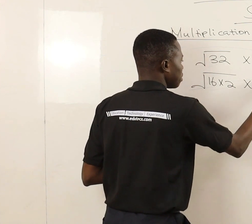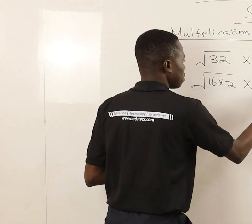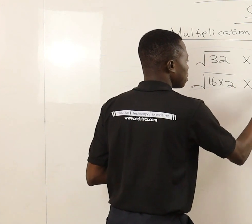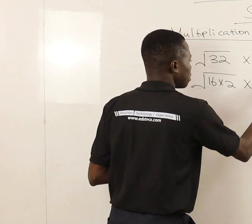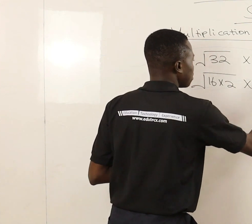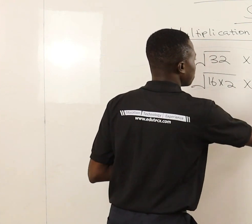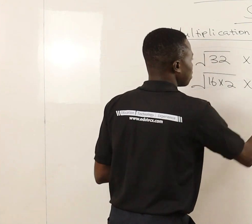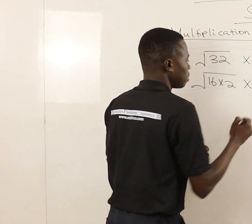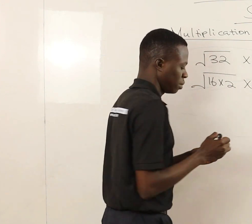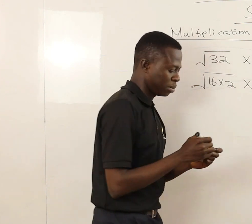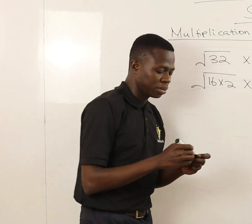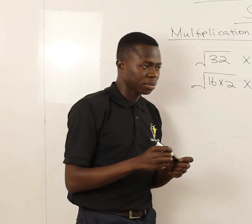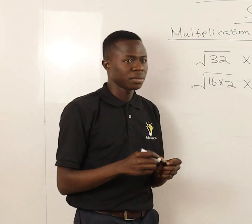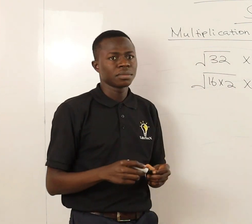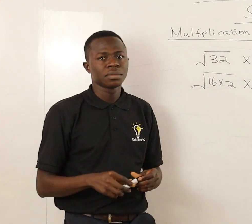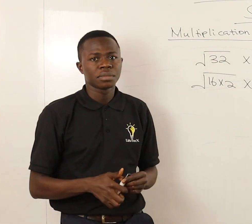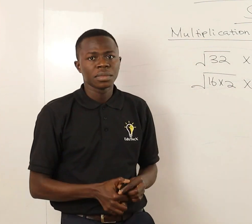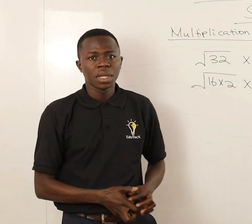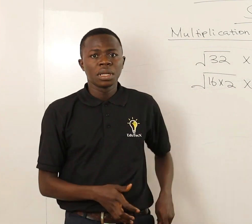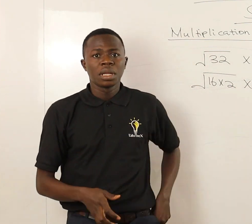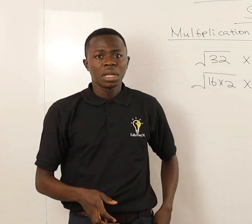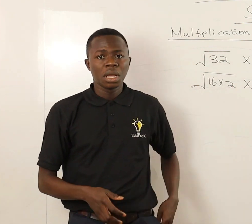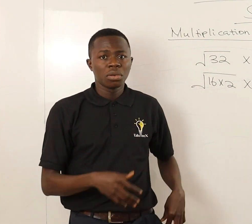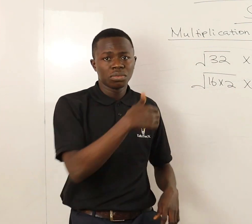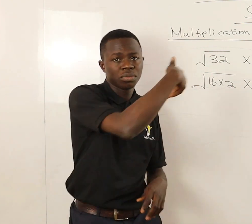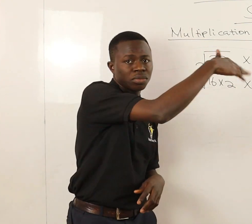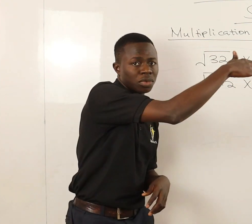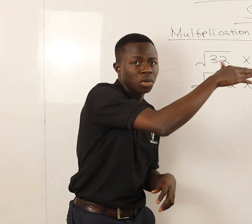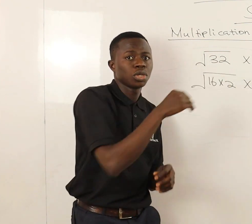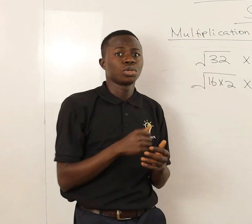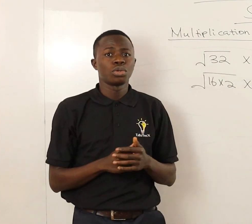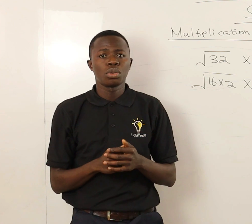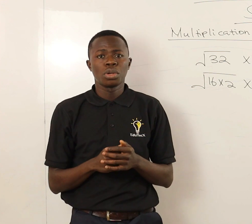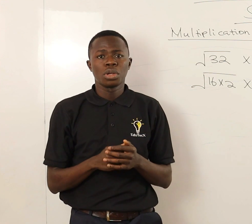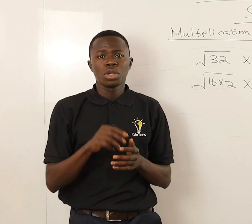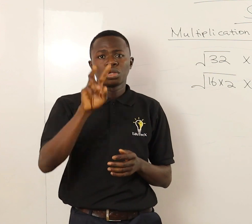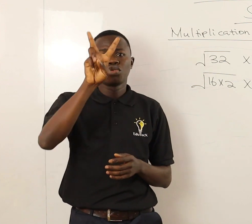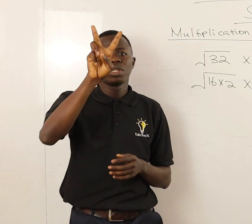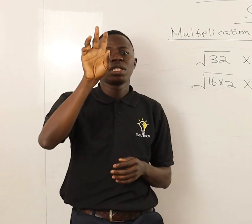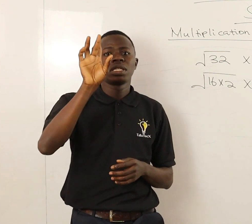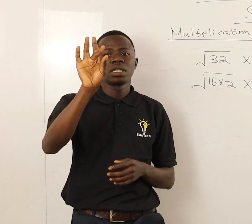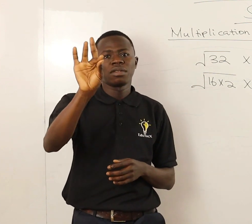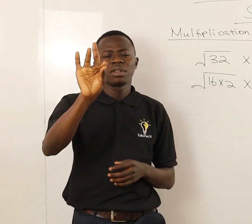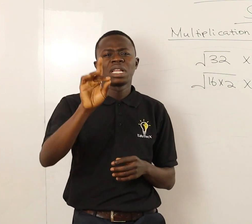the answer or that number. Then for the other number,